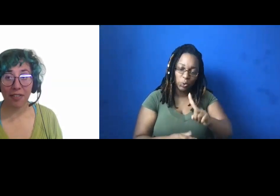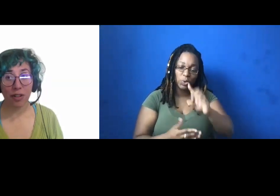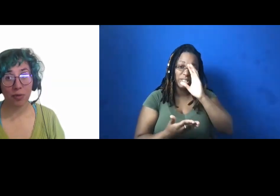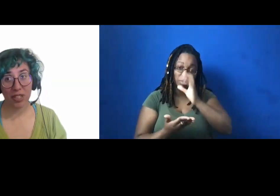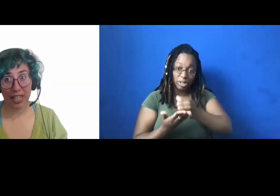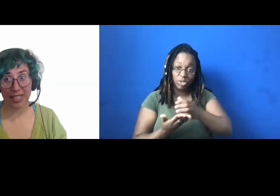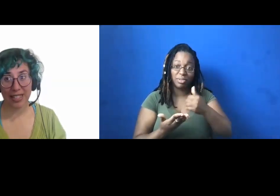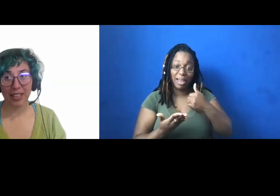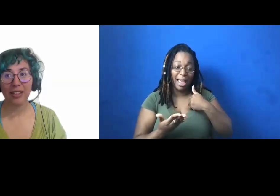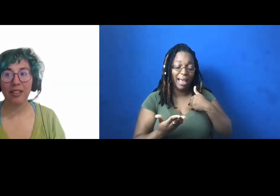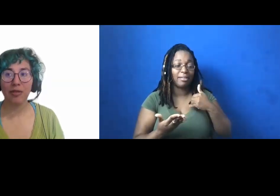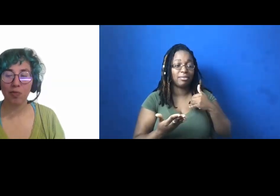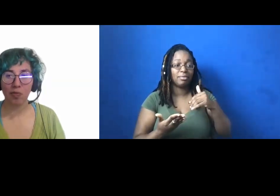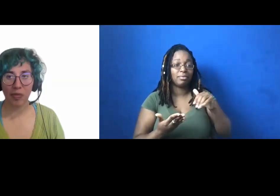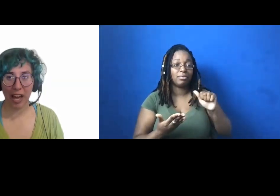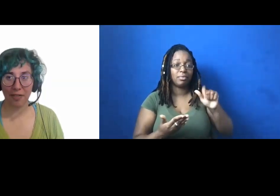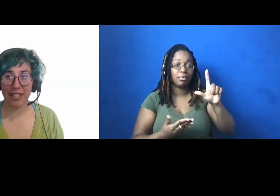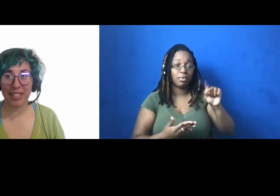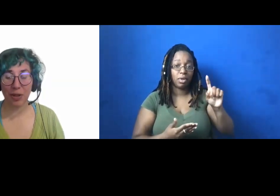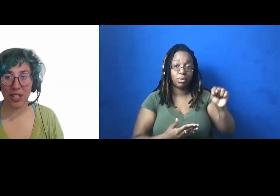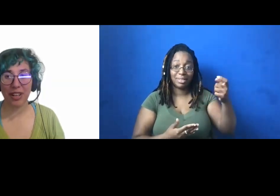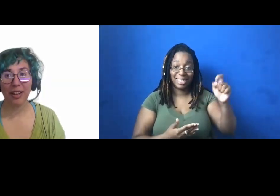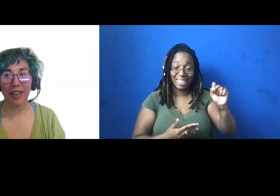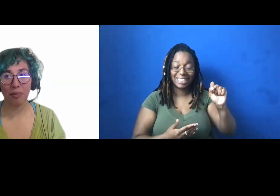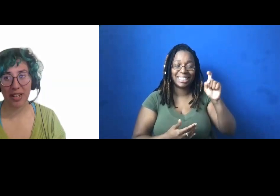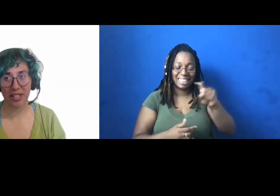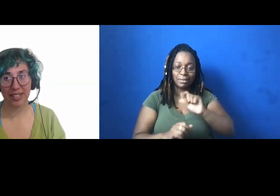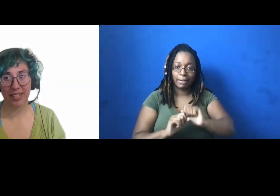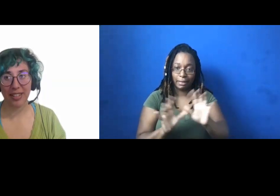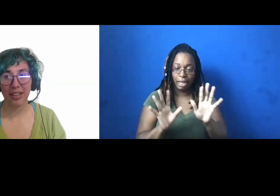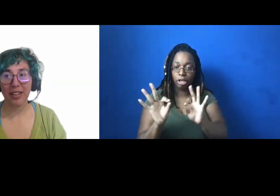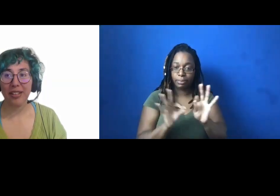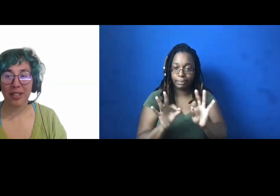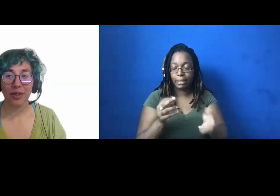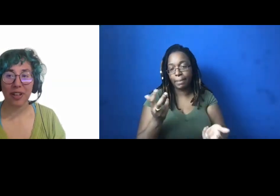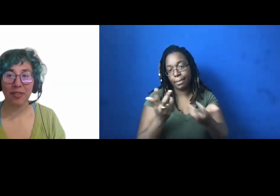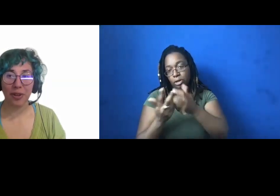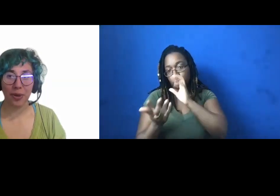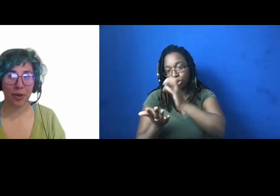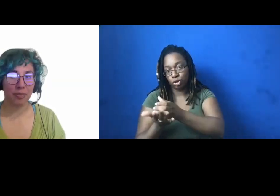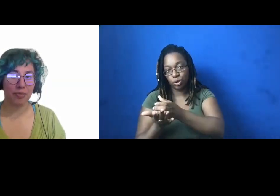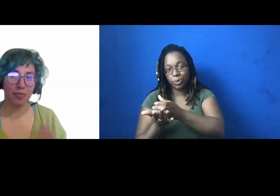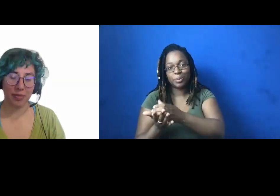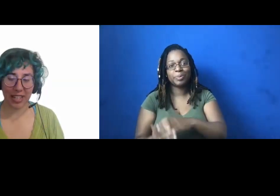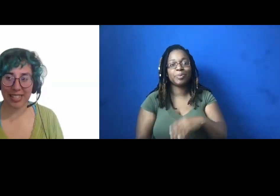have text have the description that matches. So if your text